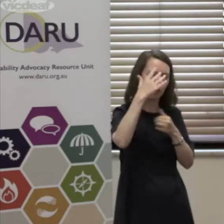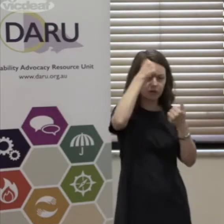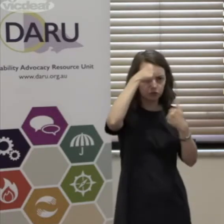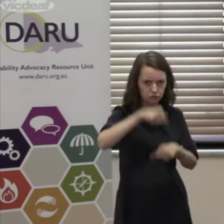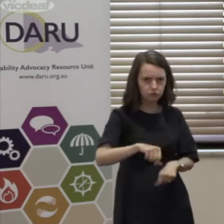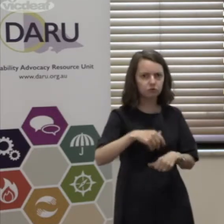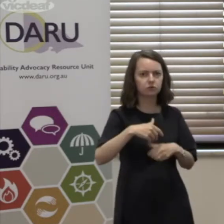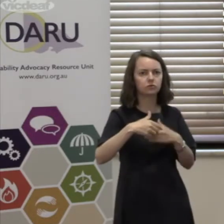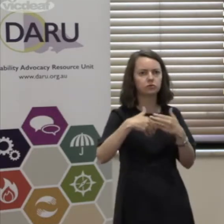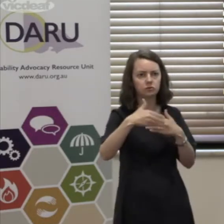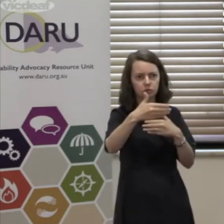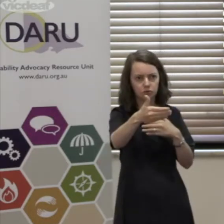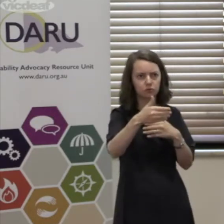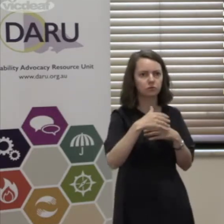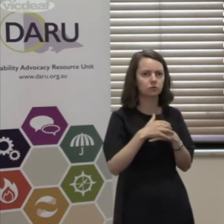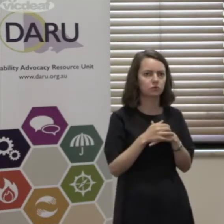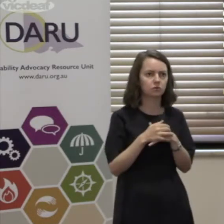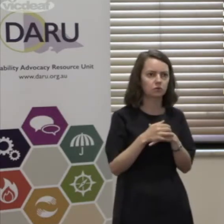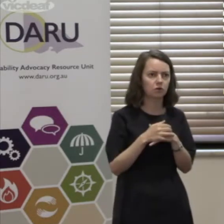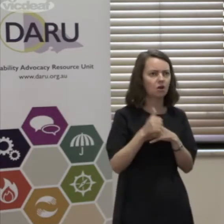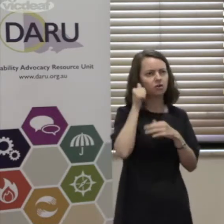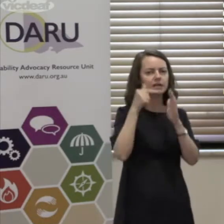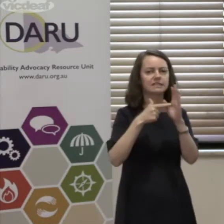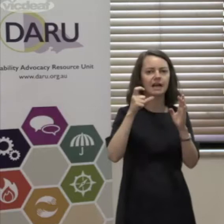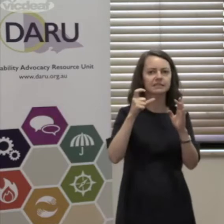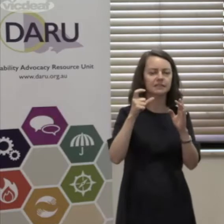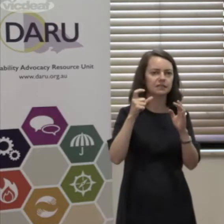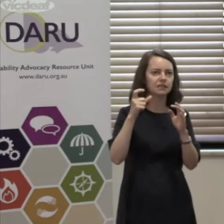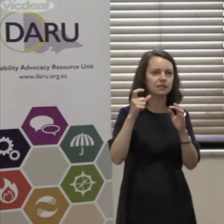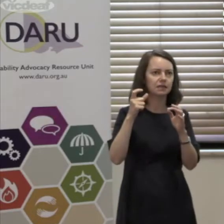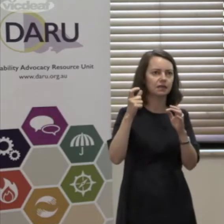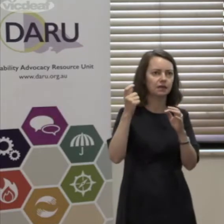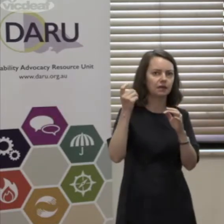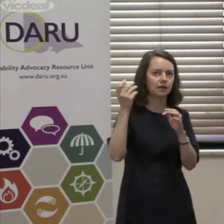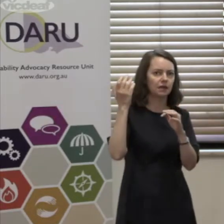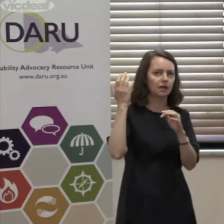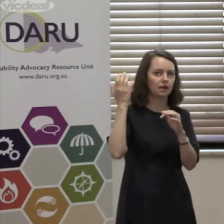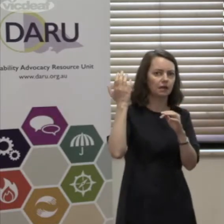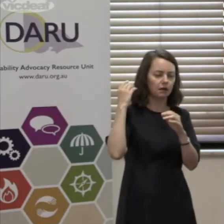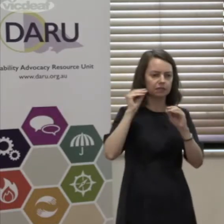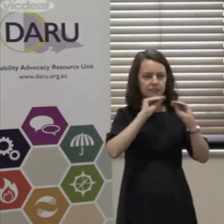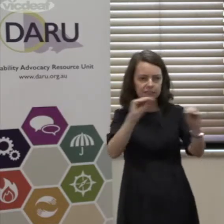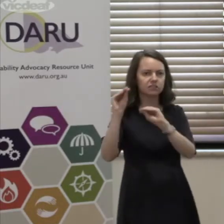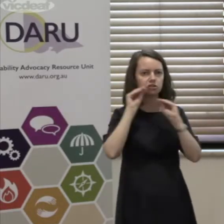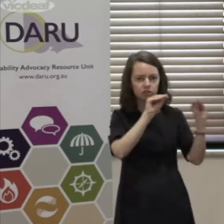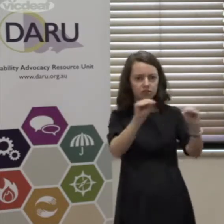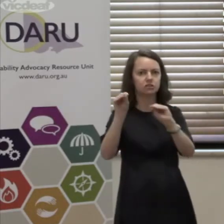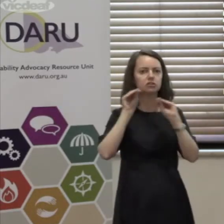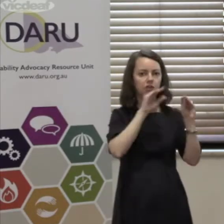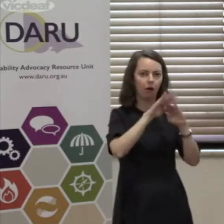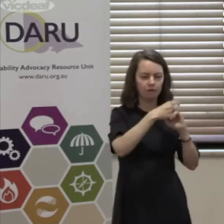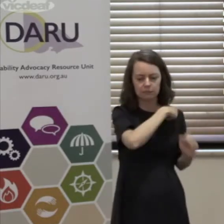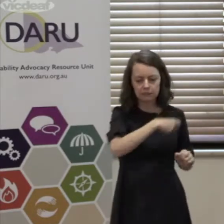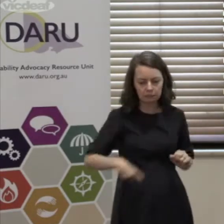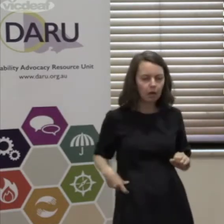explaining to us about slowing down and wearing seatbelts and what have you have actually changed driver behaviour, then in fact community behaviour, when we look back in